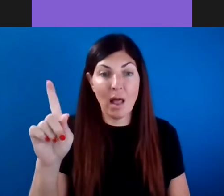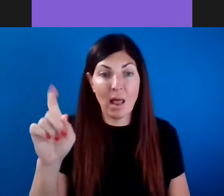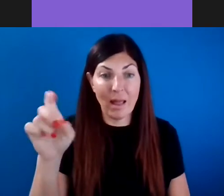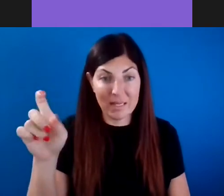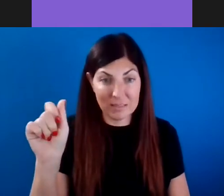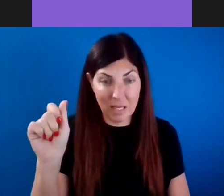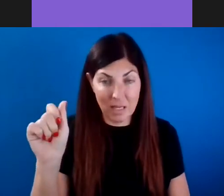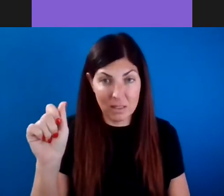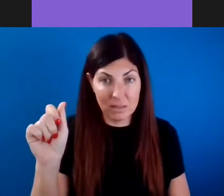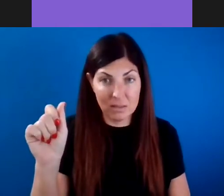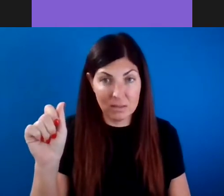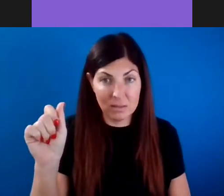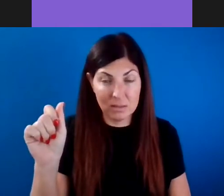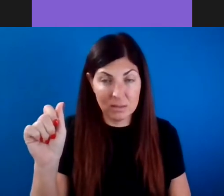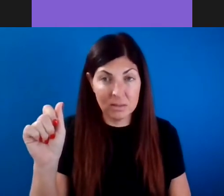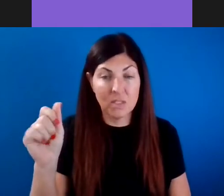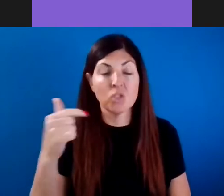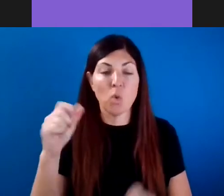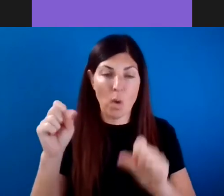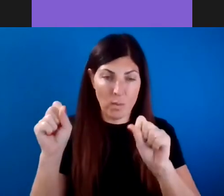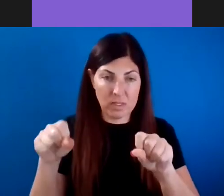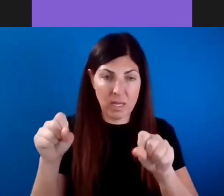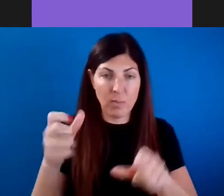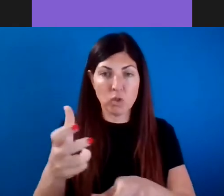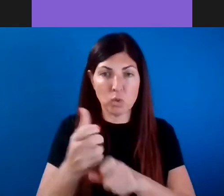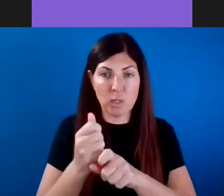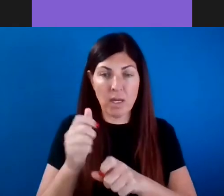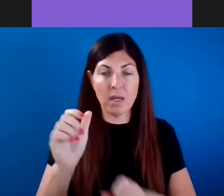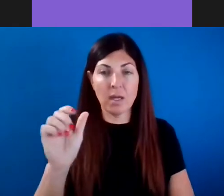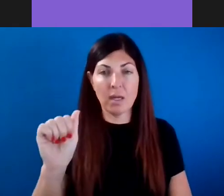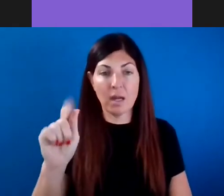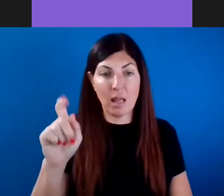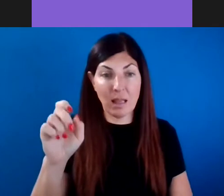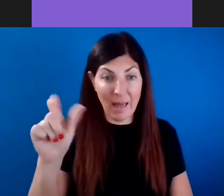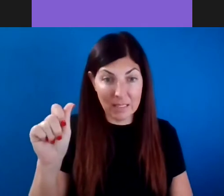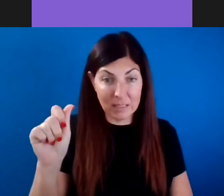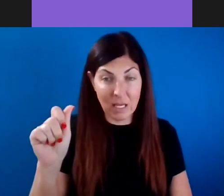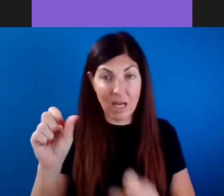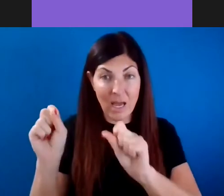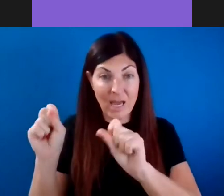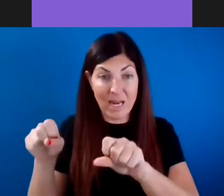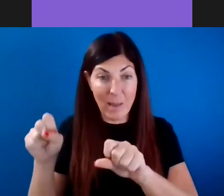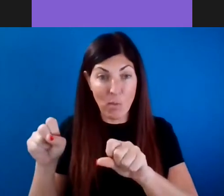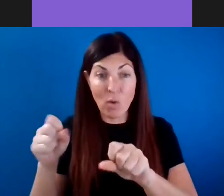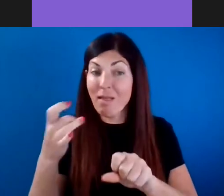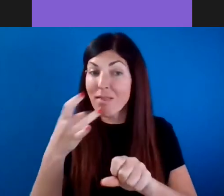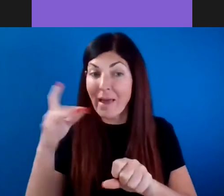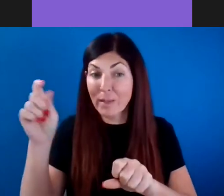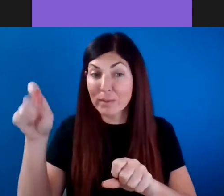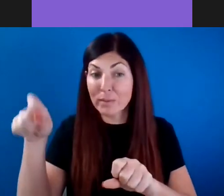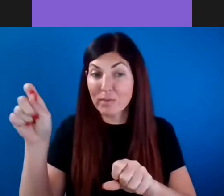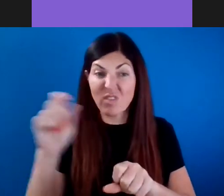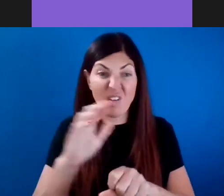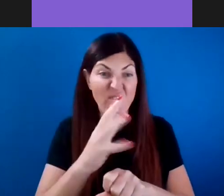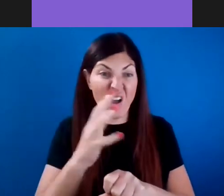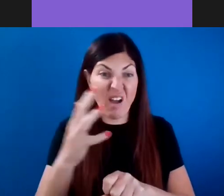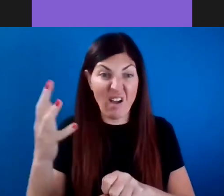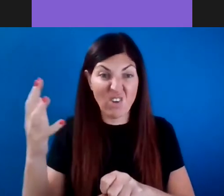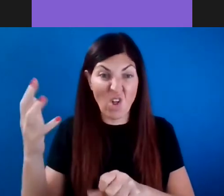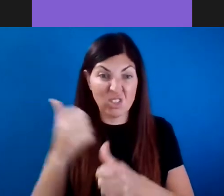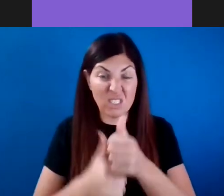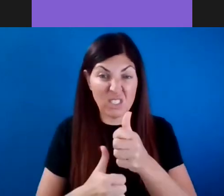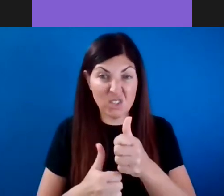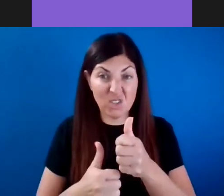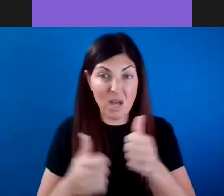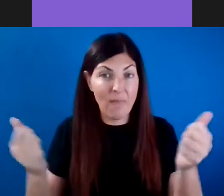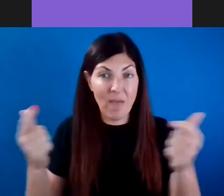also able to get Alexa-enabled light switches for about $5 each. And they all run through that